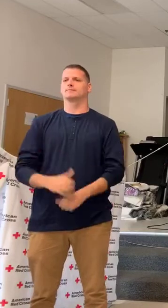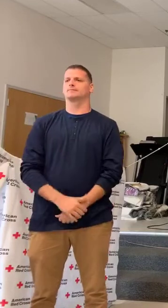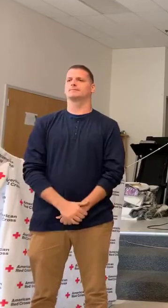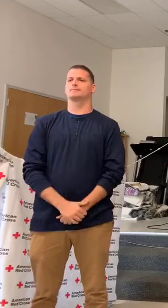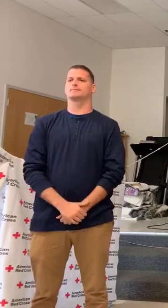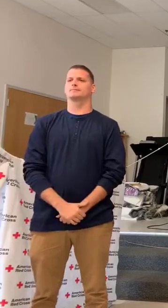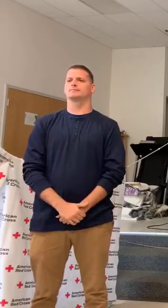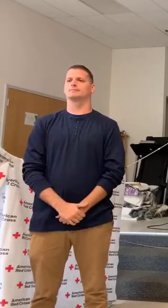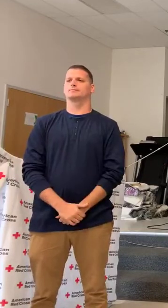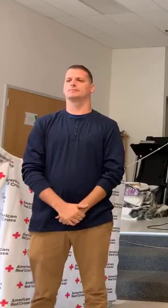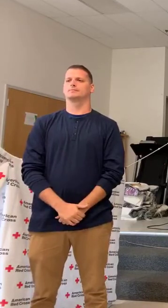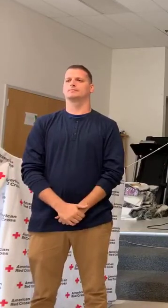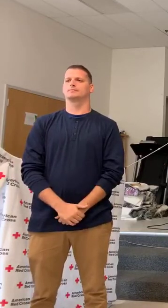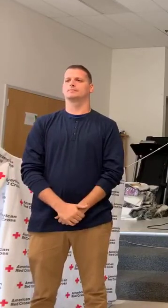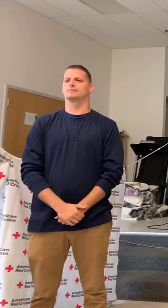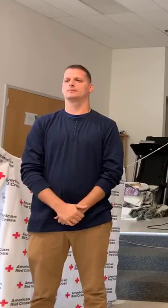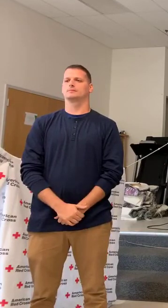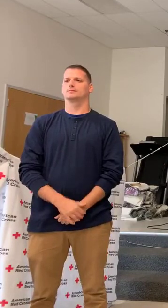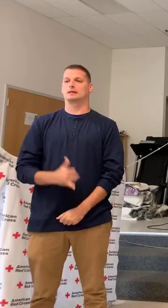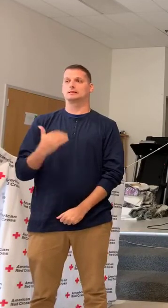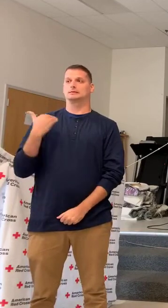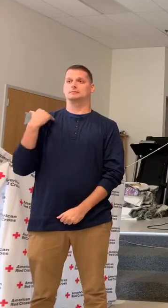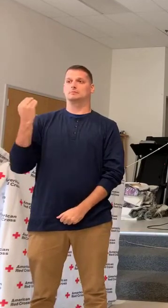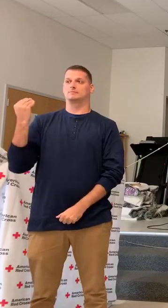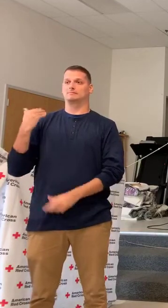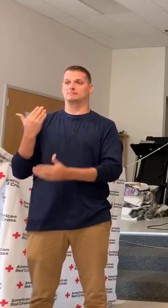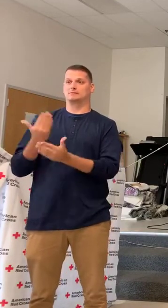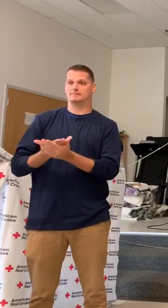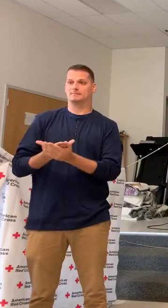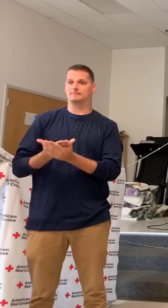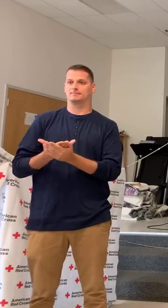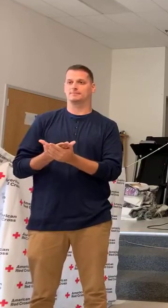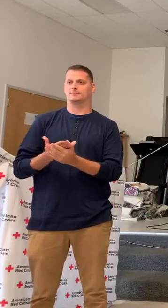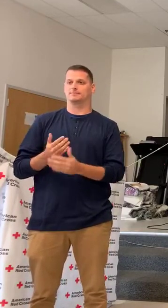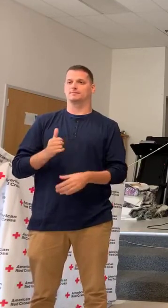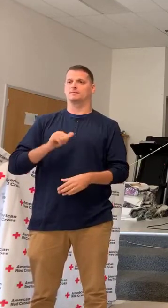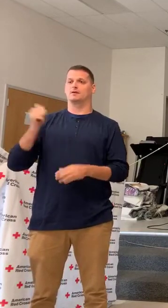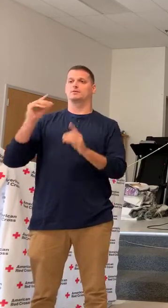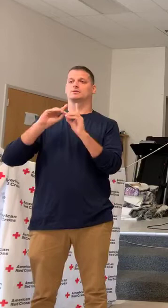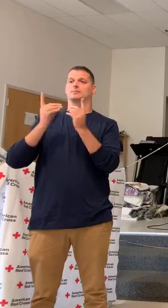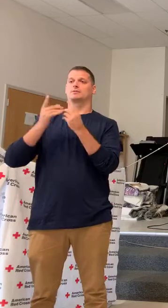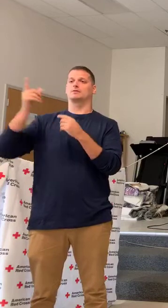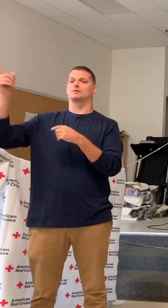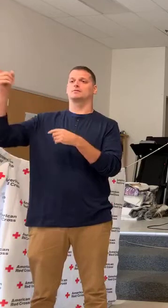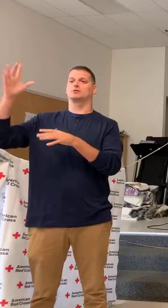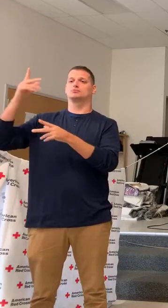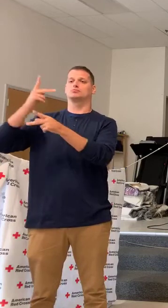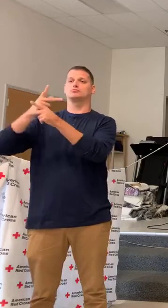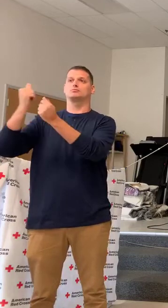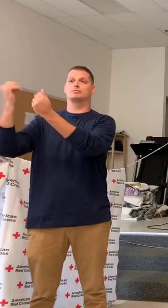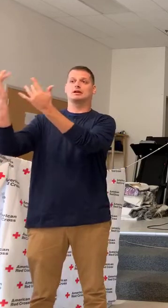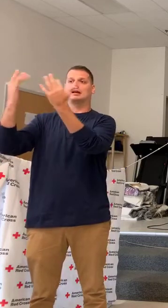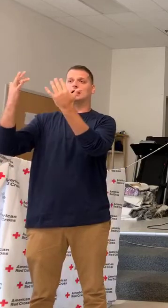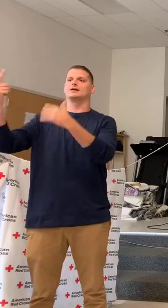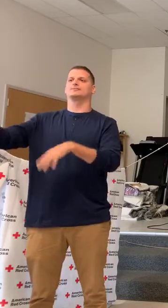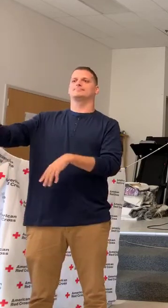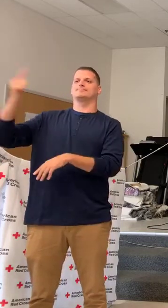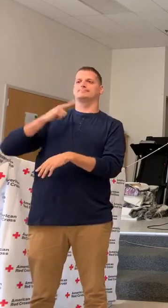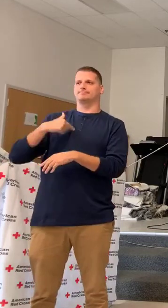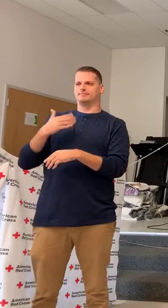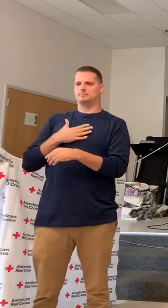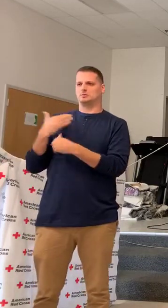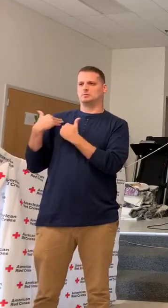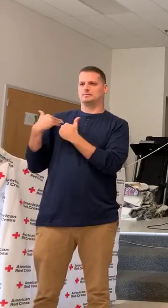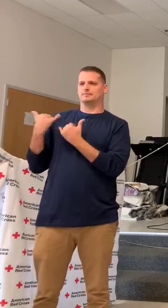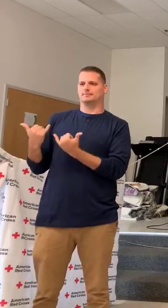local resources from Division of Forestry and the borough. By Monday evening, we had owned this fire. We were at operational